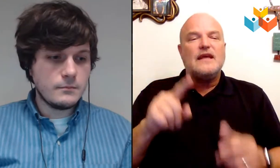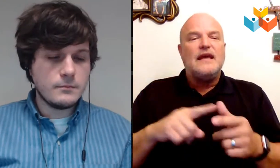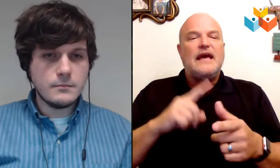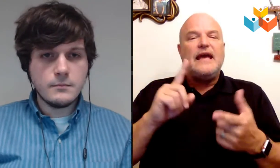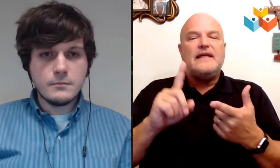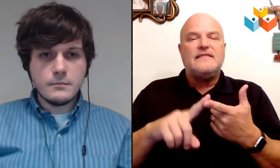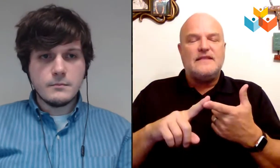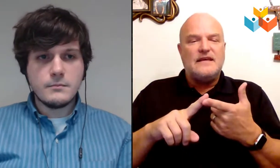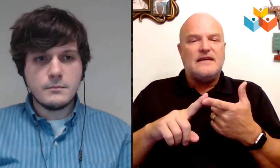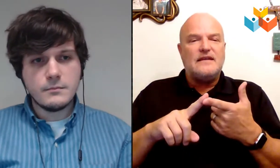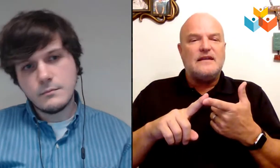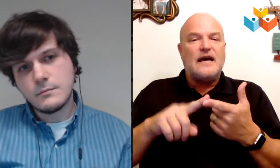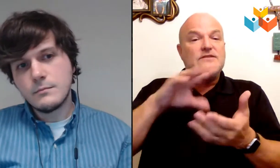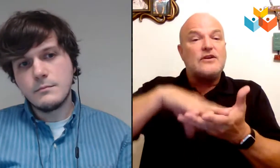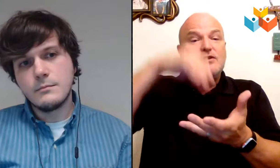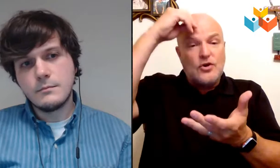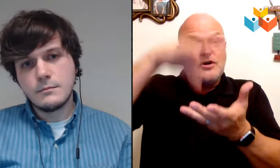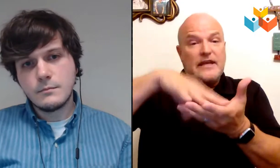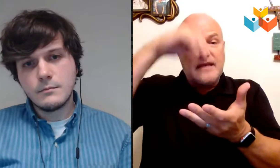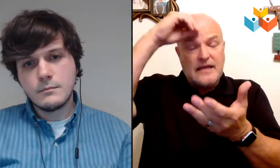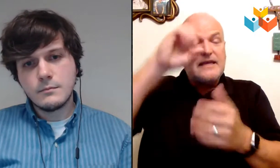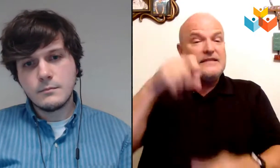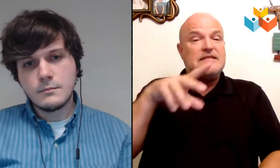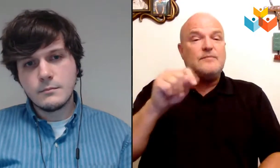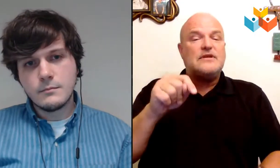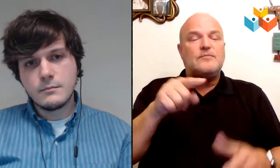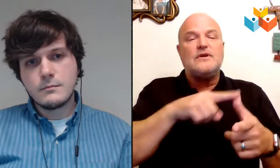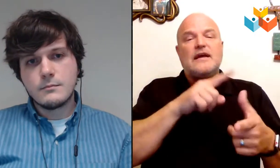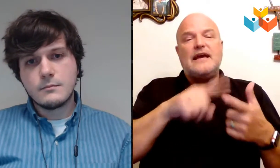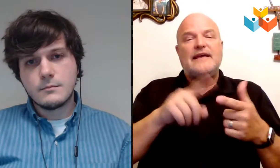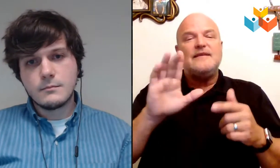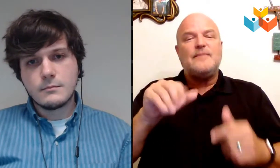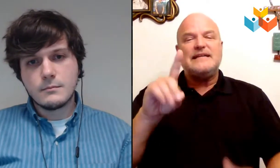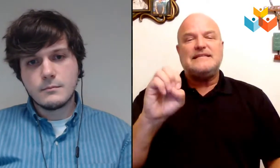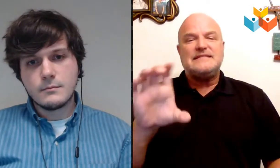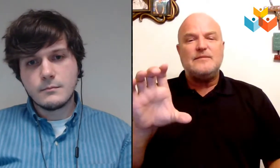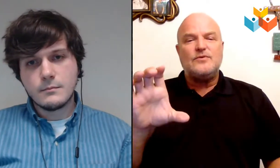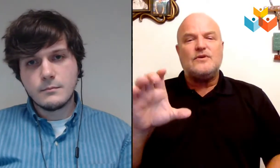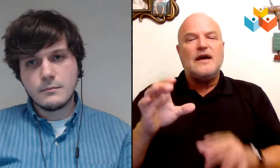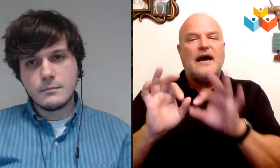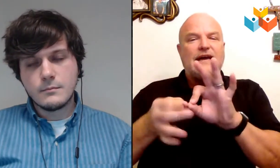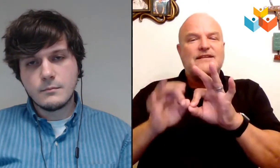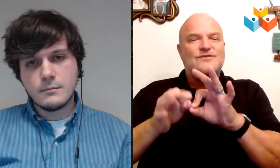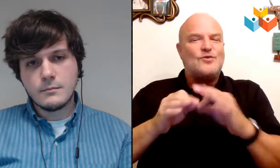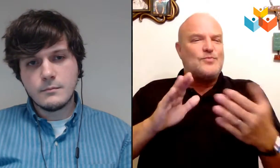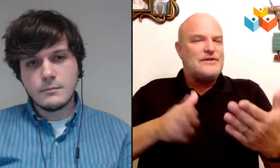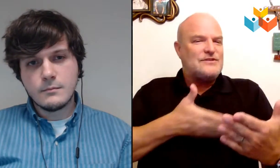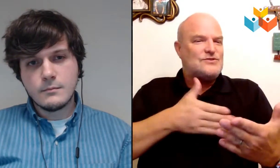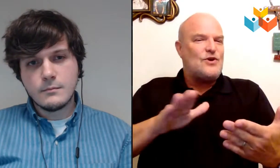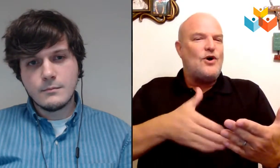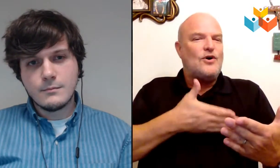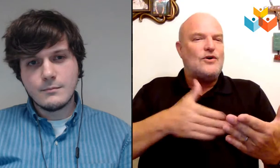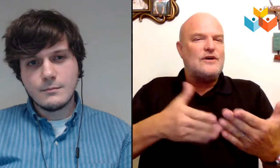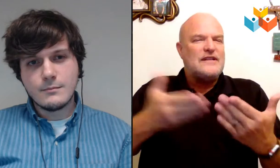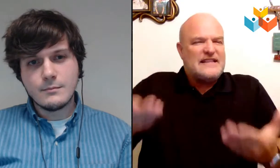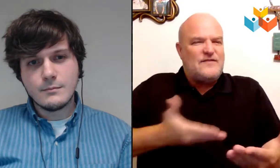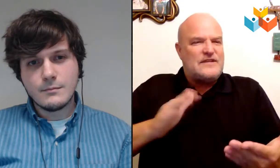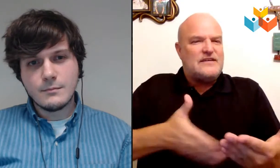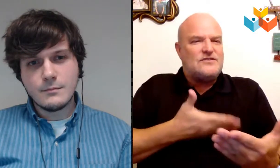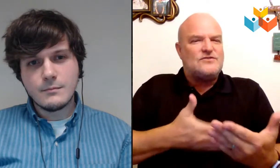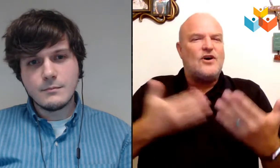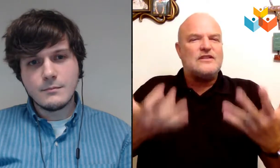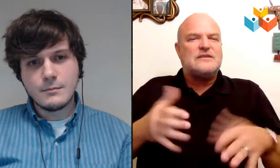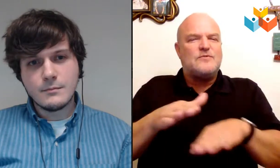September, and then I started learning in September, and then by December, I interpreted a song,